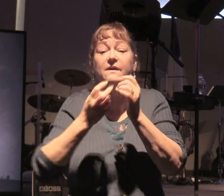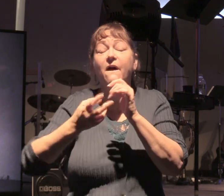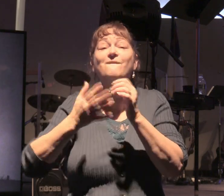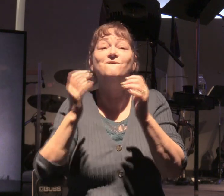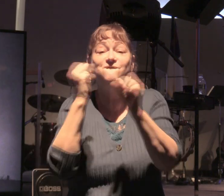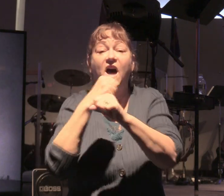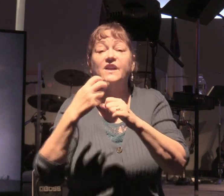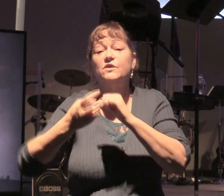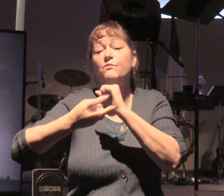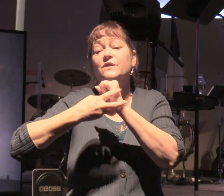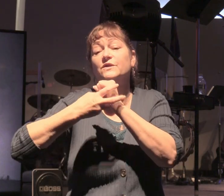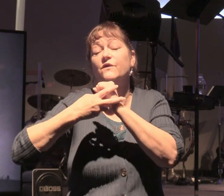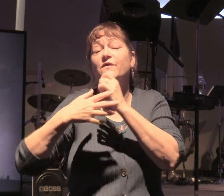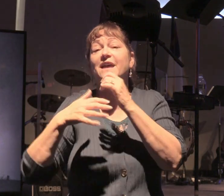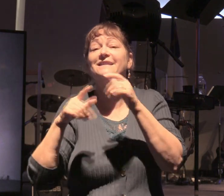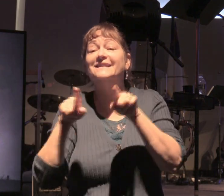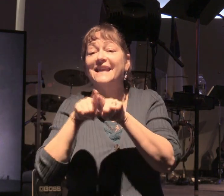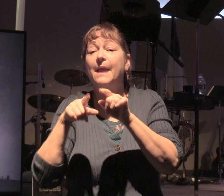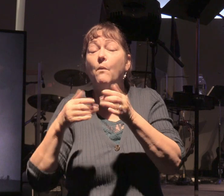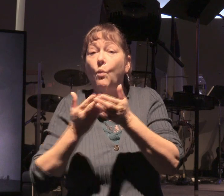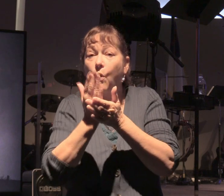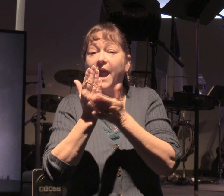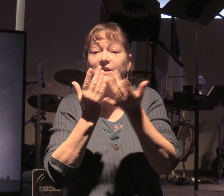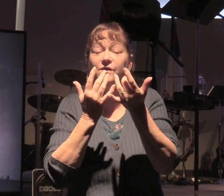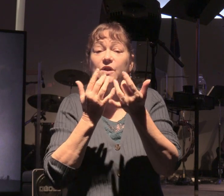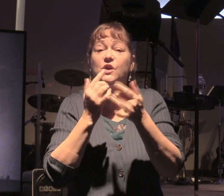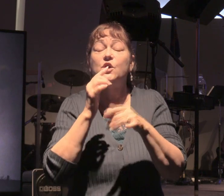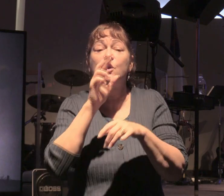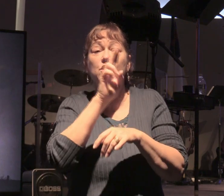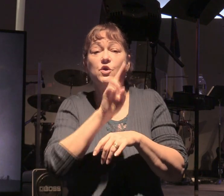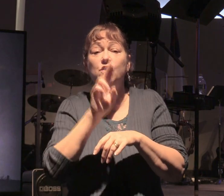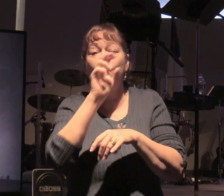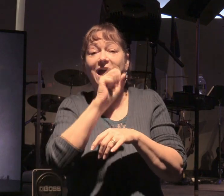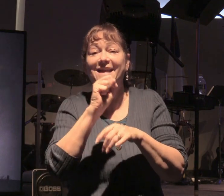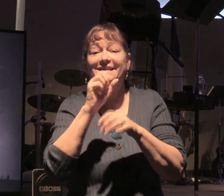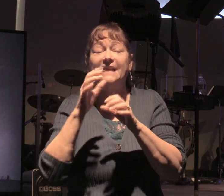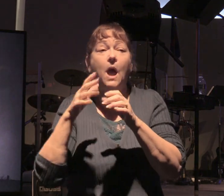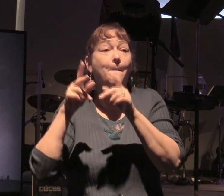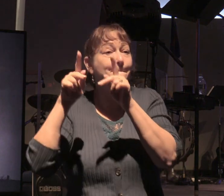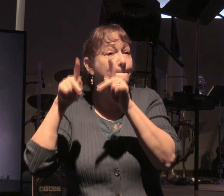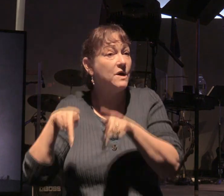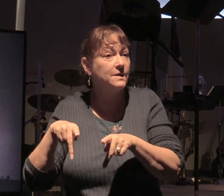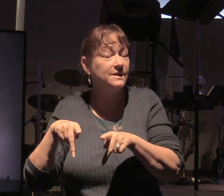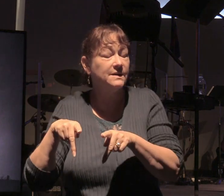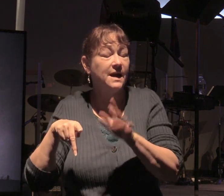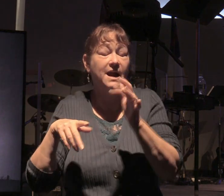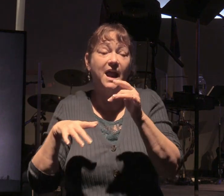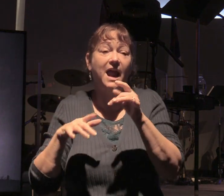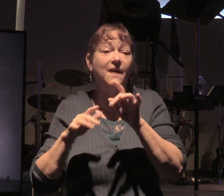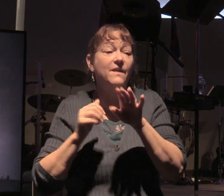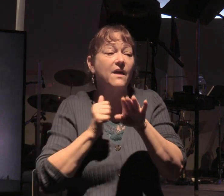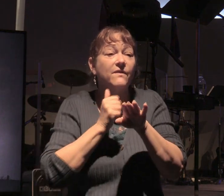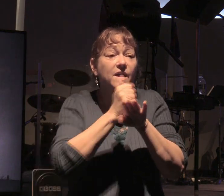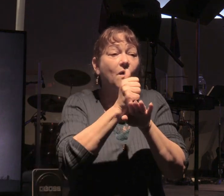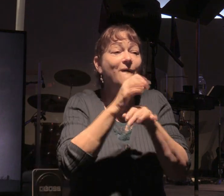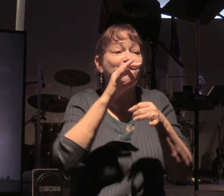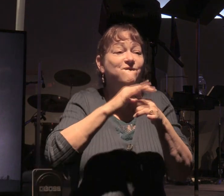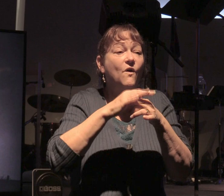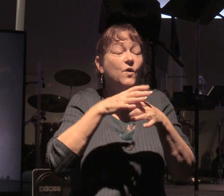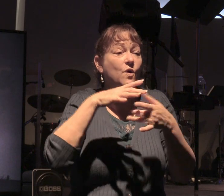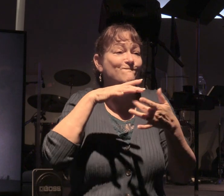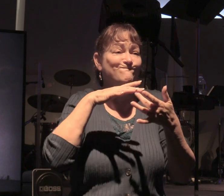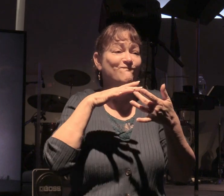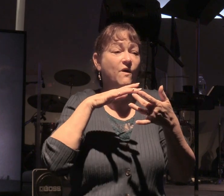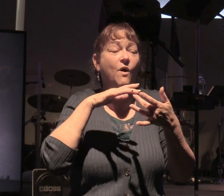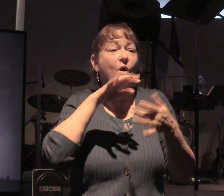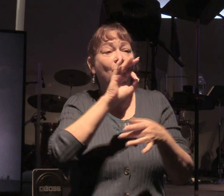right for the U.S. citizen and is bewildered of reports or accusations of voter fraud in his or